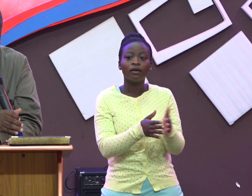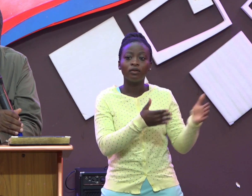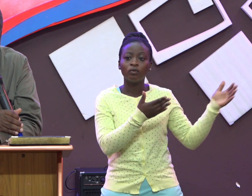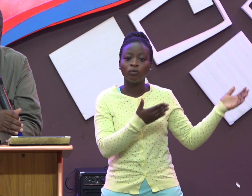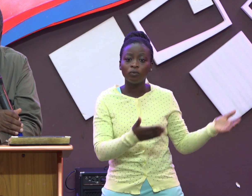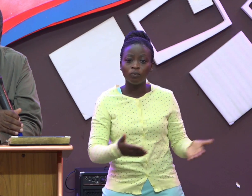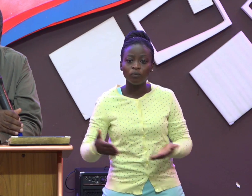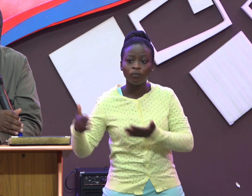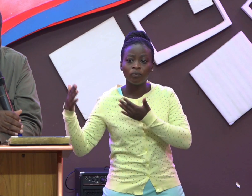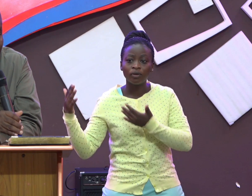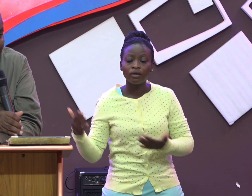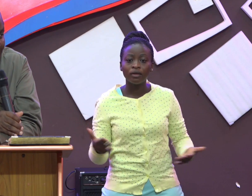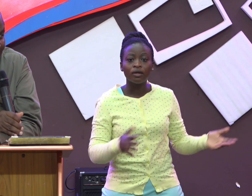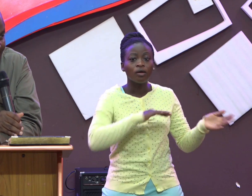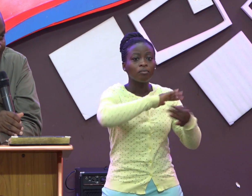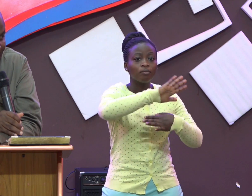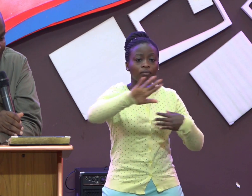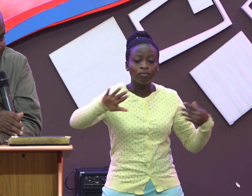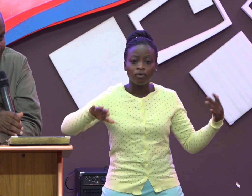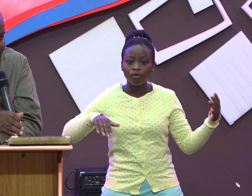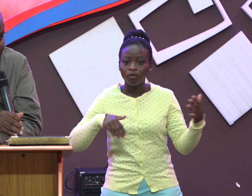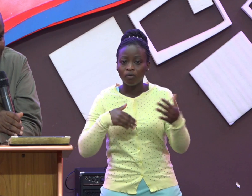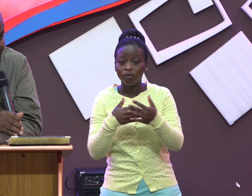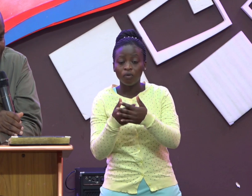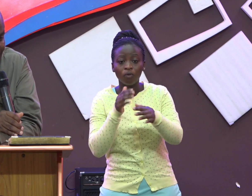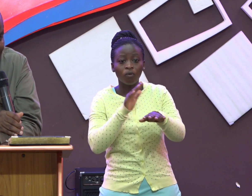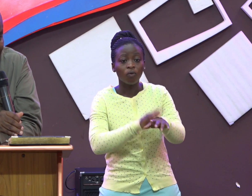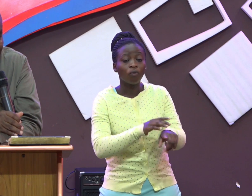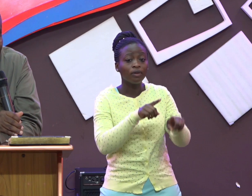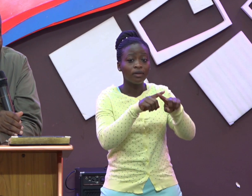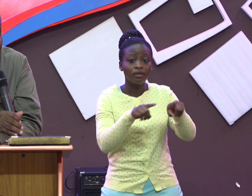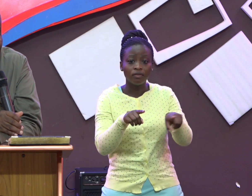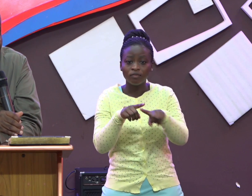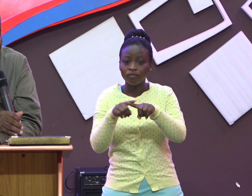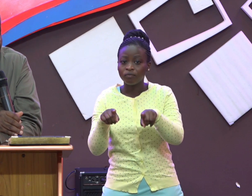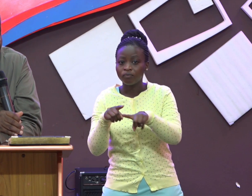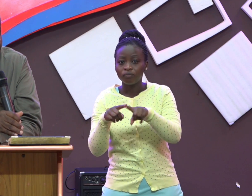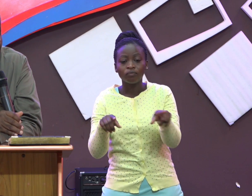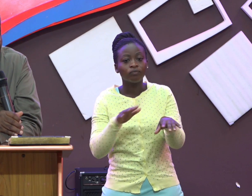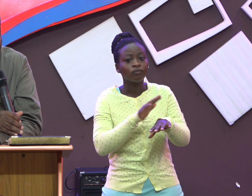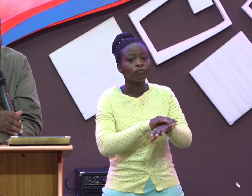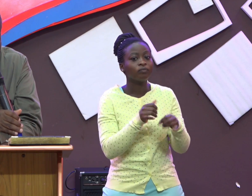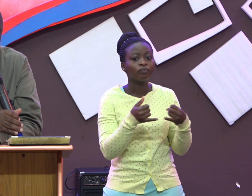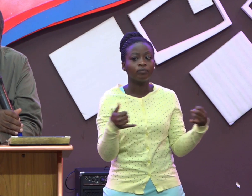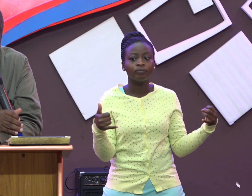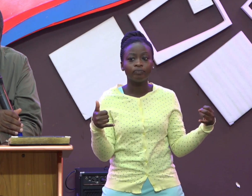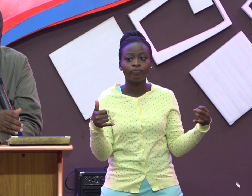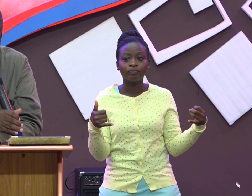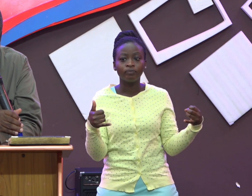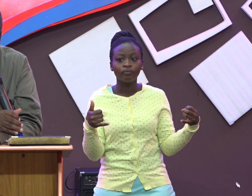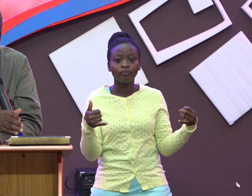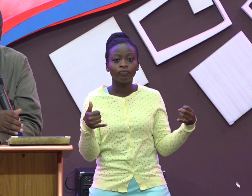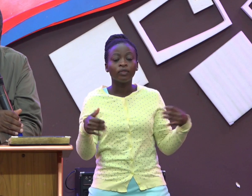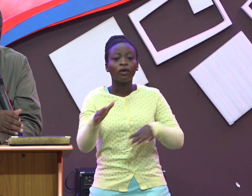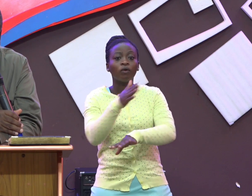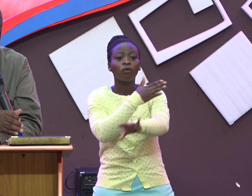abali ku mikutu egy'enjawulo mu mawanga ag'enjawulo. And I also welcome all the different people on different platforms from different nations. Katonda atukolidde